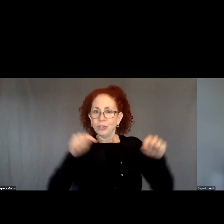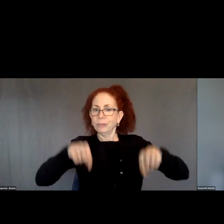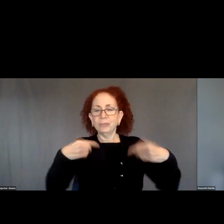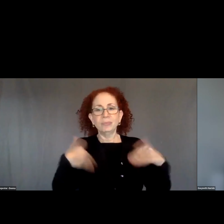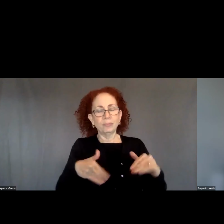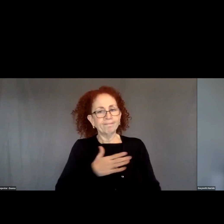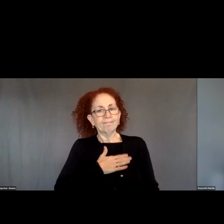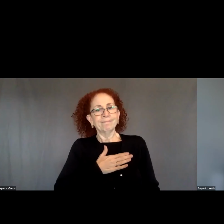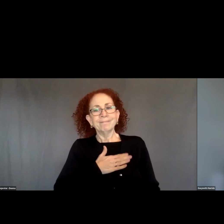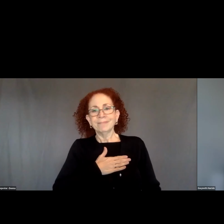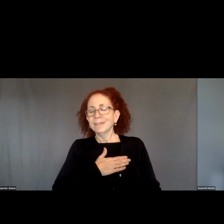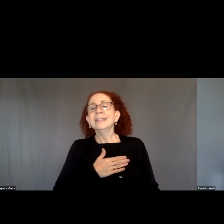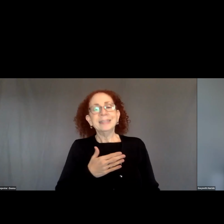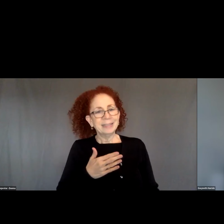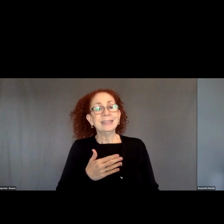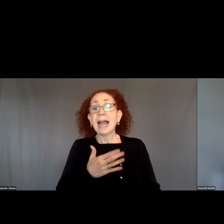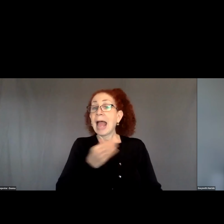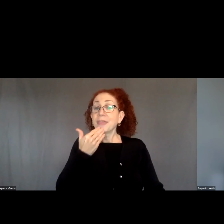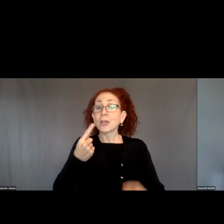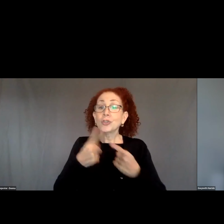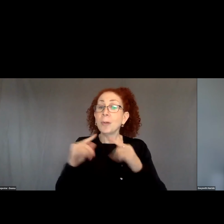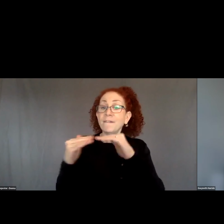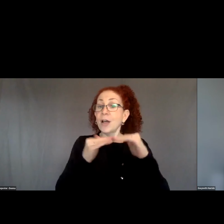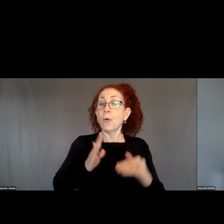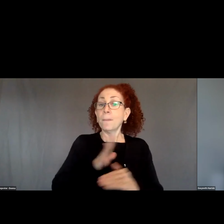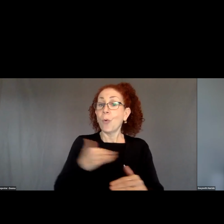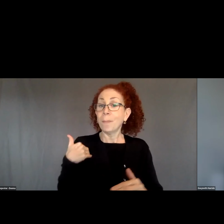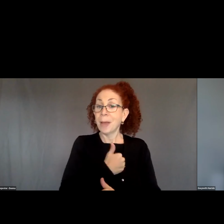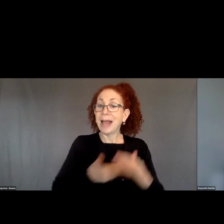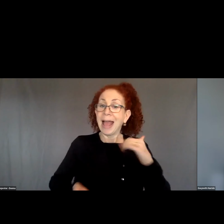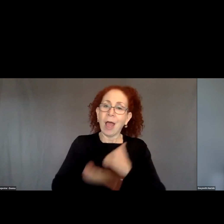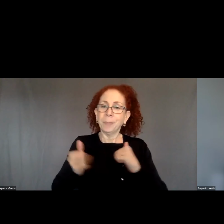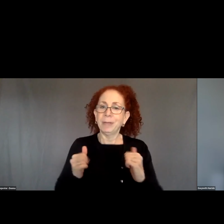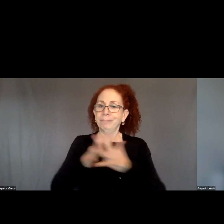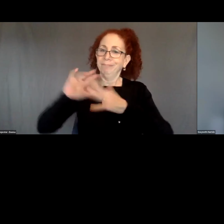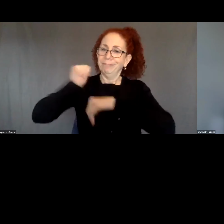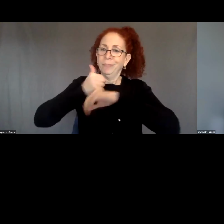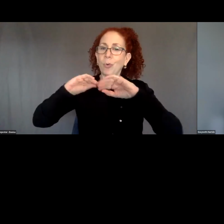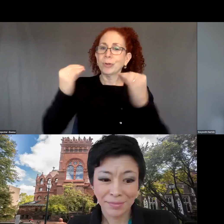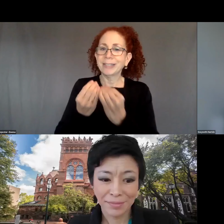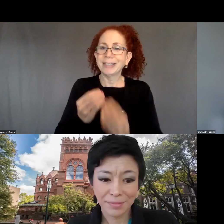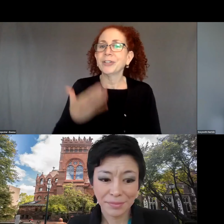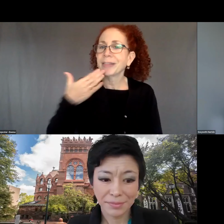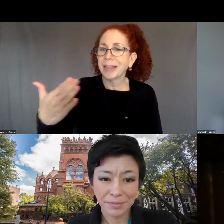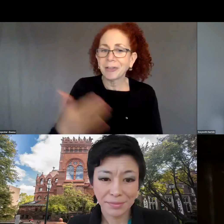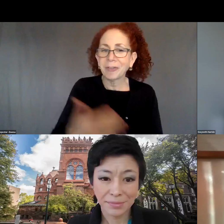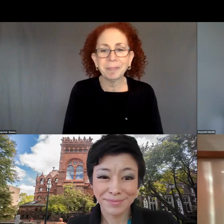dear to me. And thank you to my fellow board members for helping me get DALSA off the ground. Thanks.